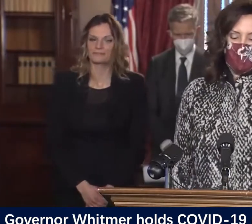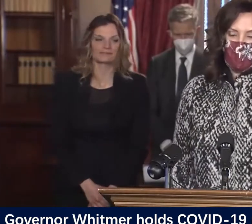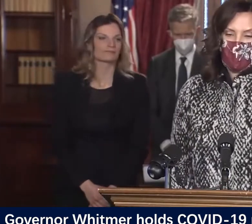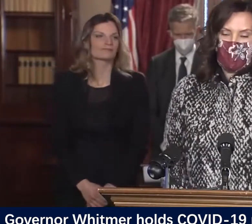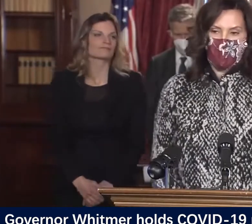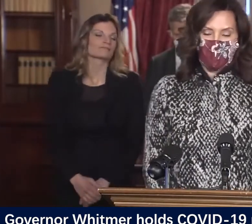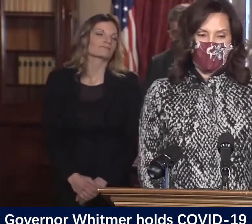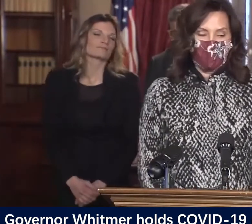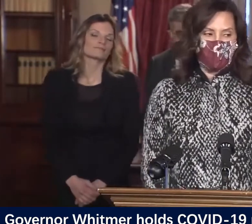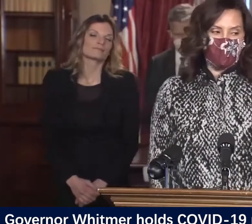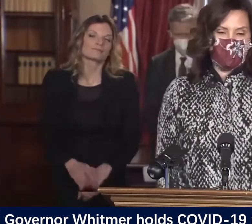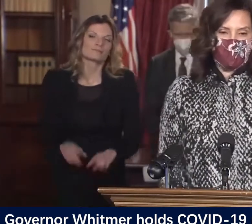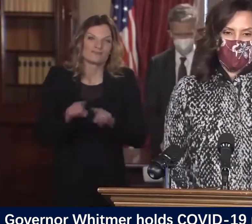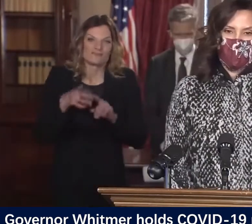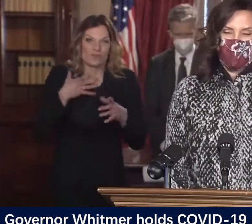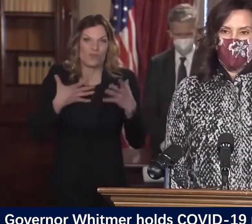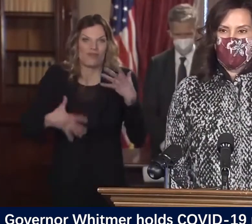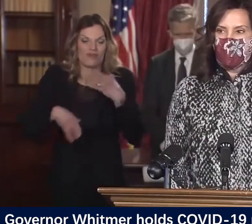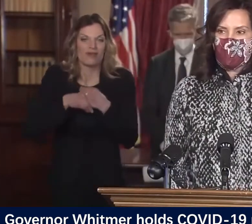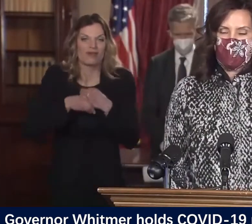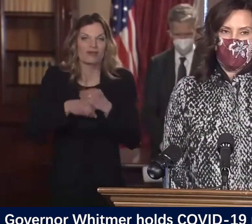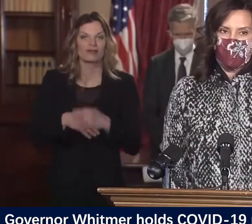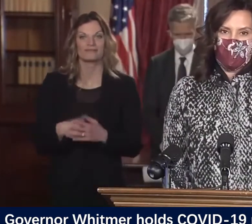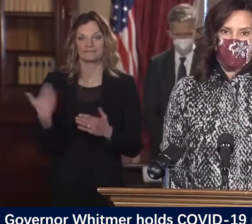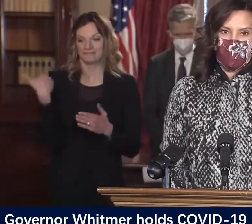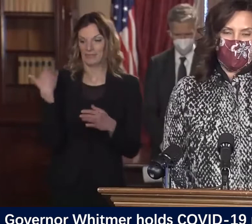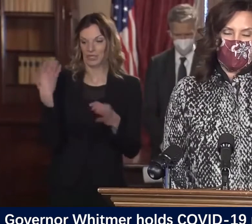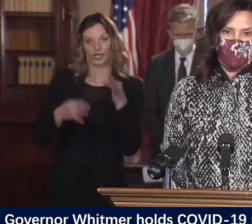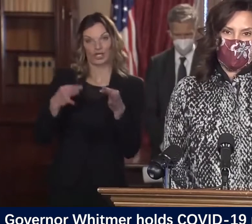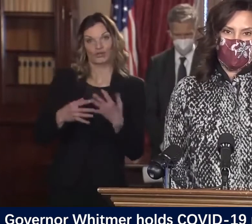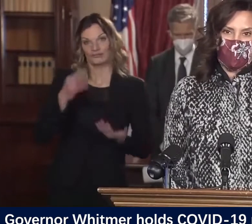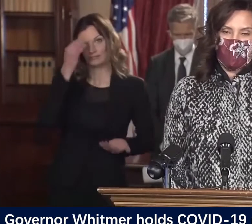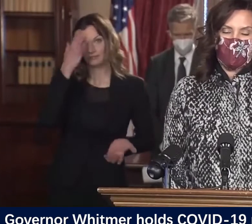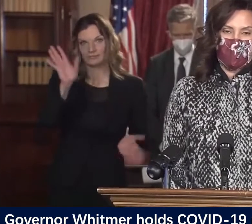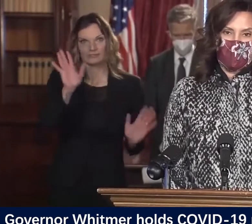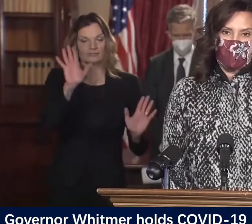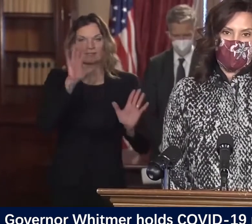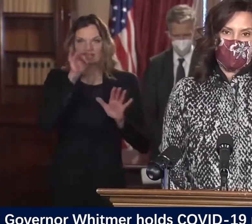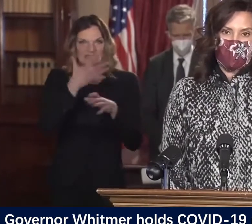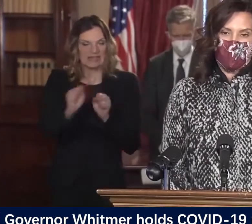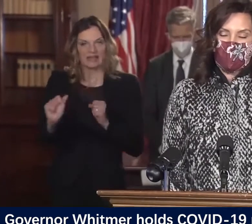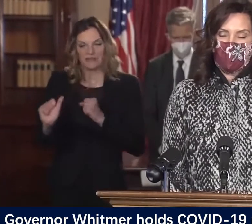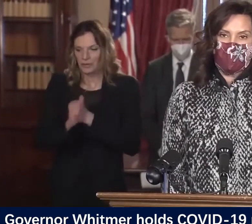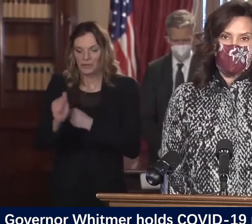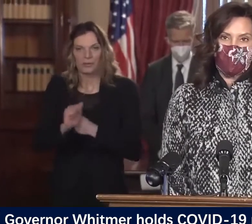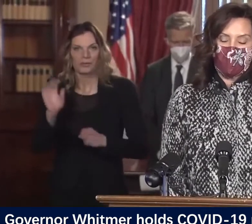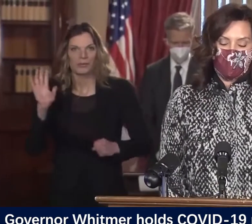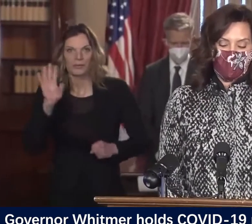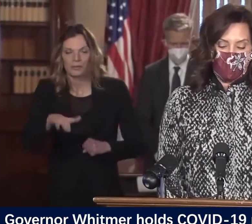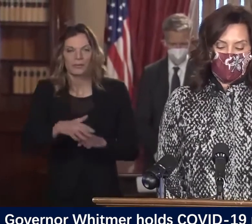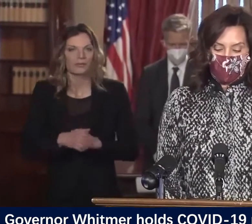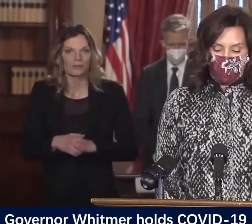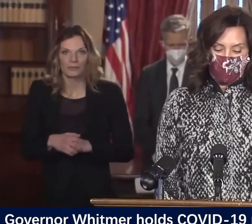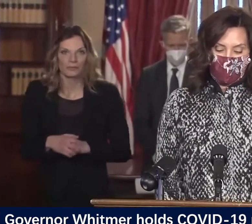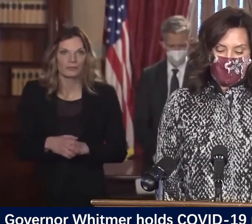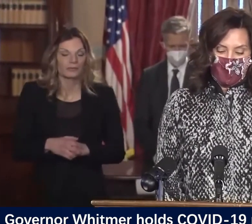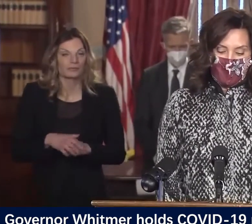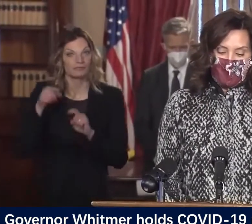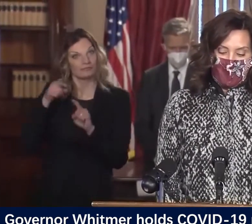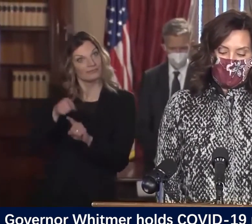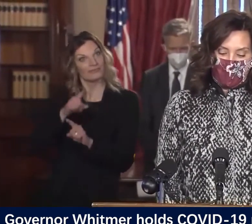And the only thing that I would add is, you know, that hearing last week was reckless, and it was unnecessary. It didn't change a